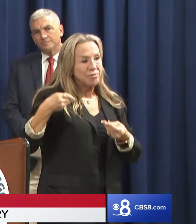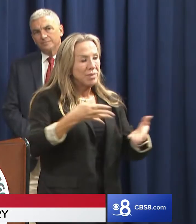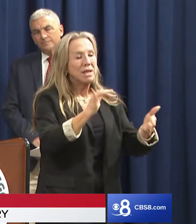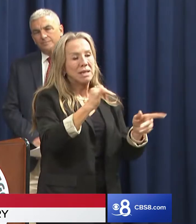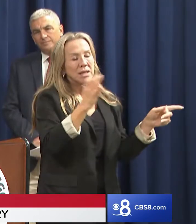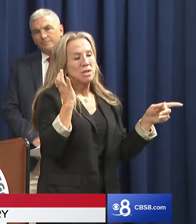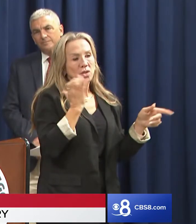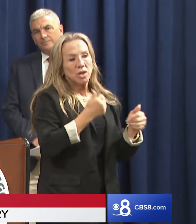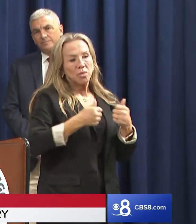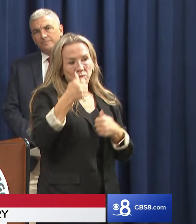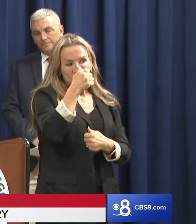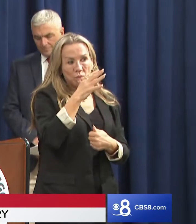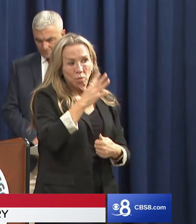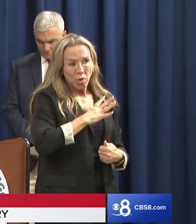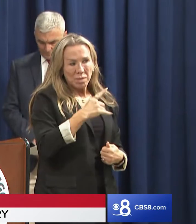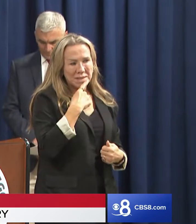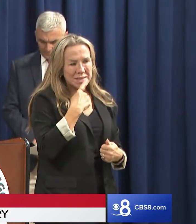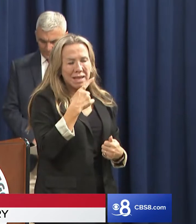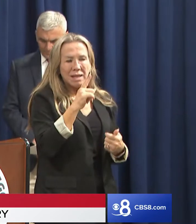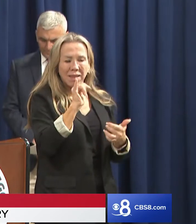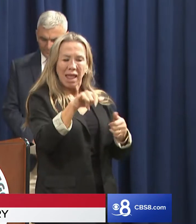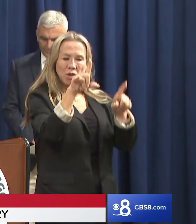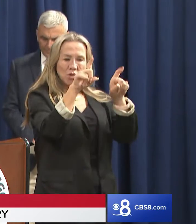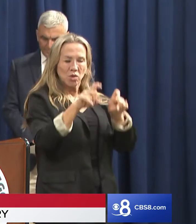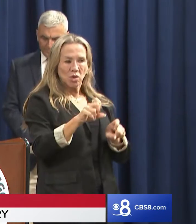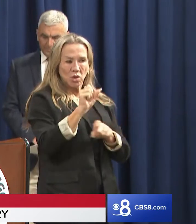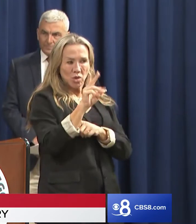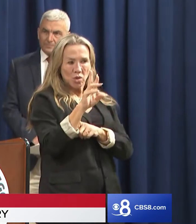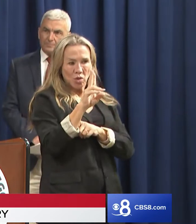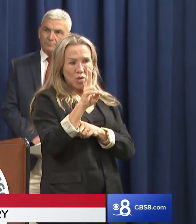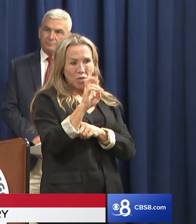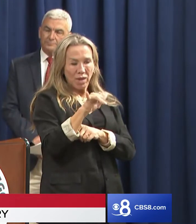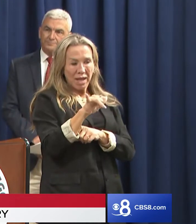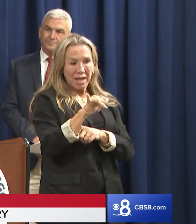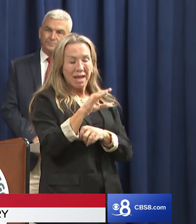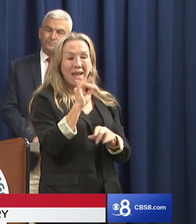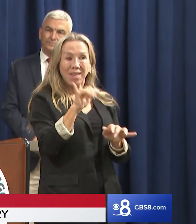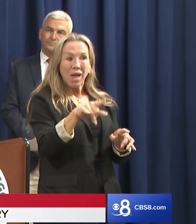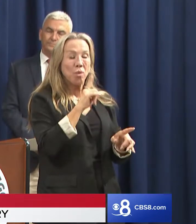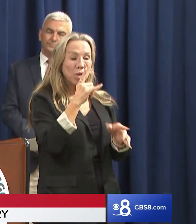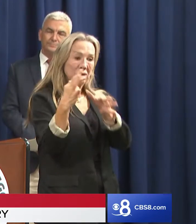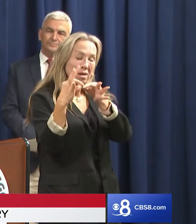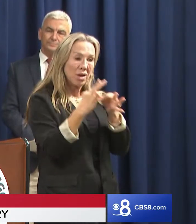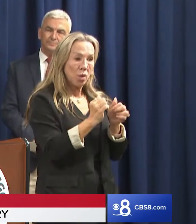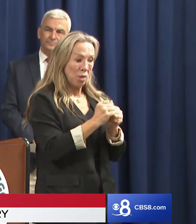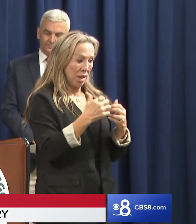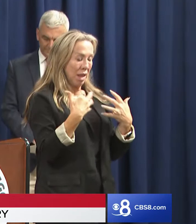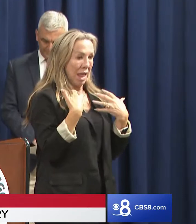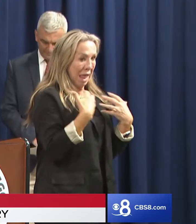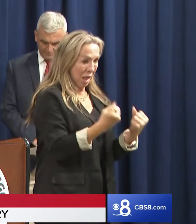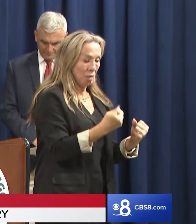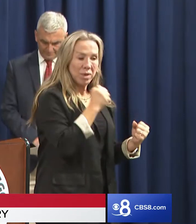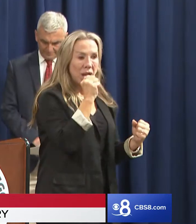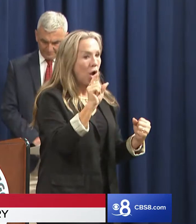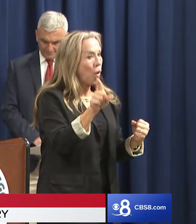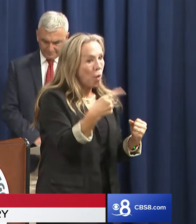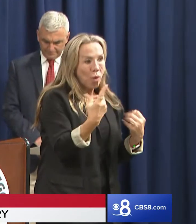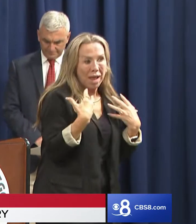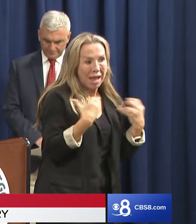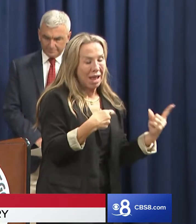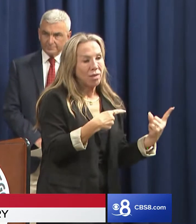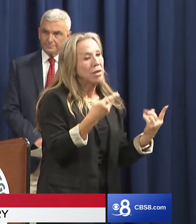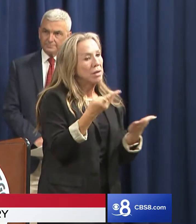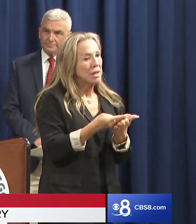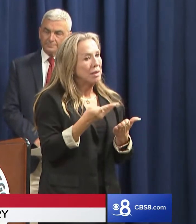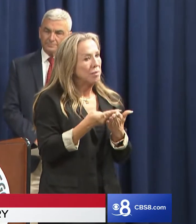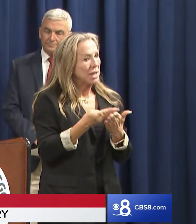indicated, about an upcoming survey. We realize that there are not only health impacts associated with this event, but also